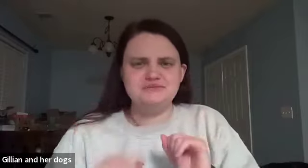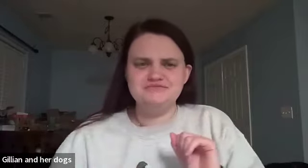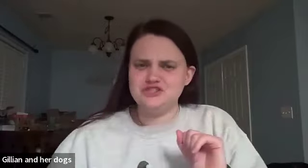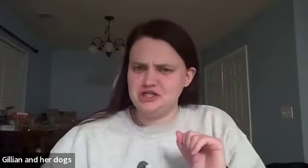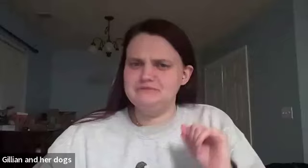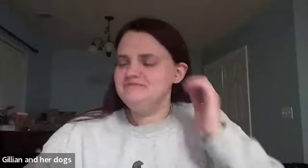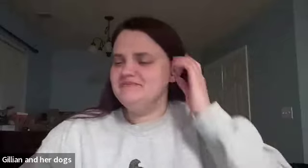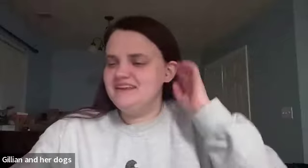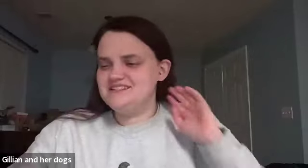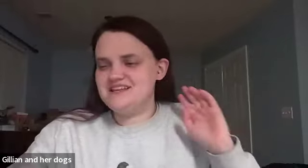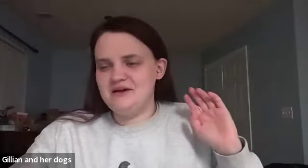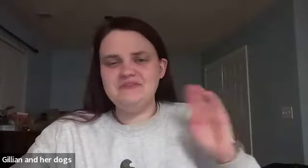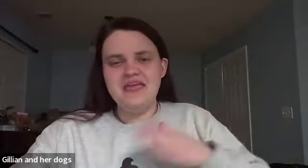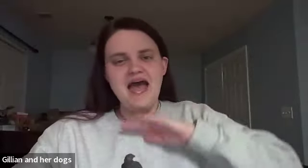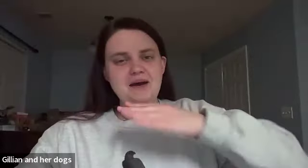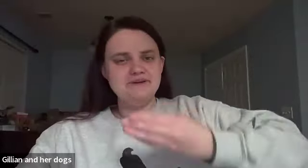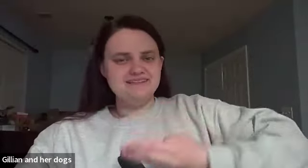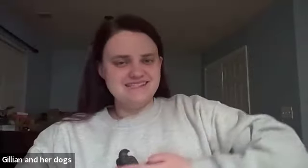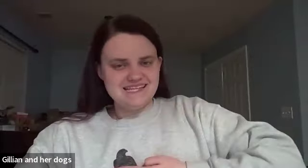confusion for sure. So upset.